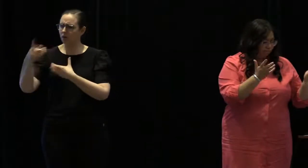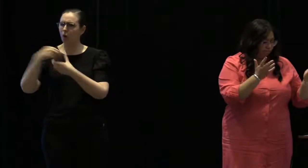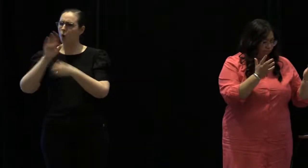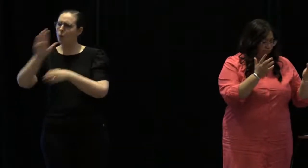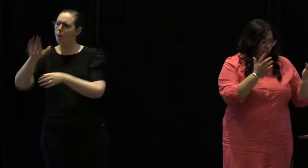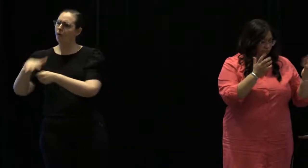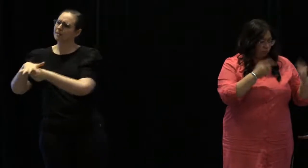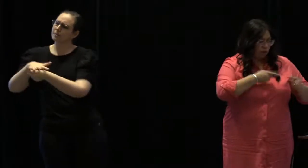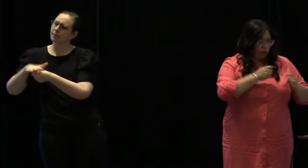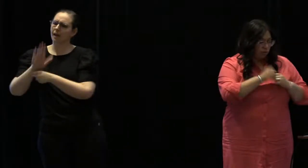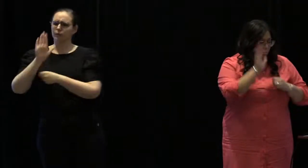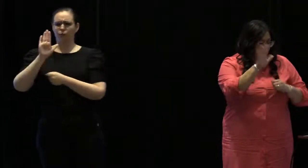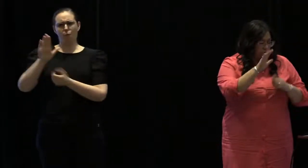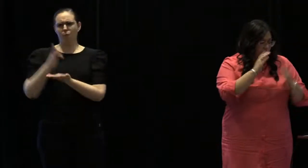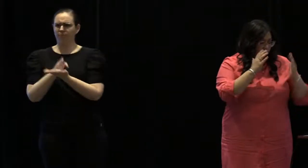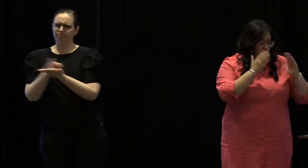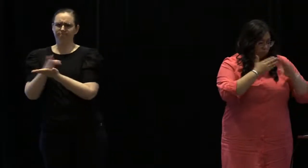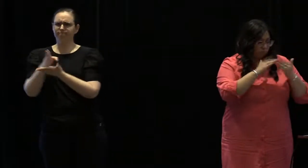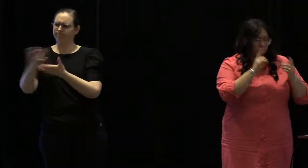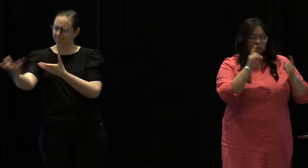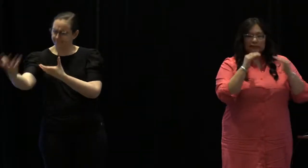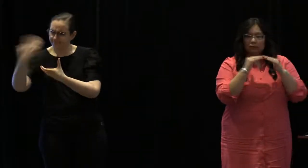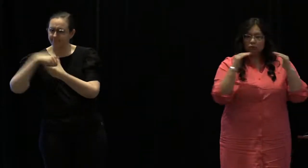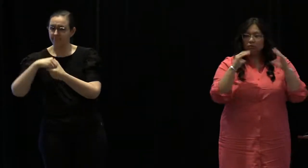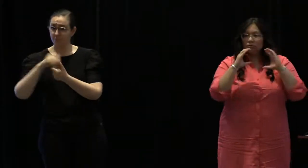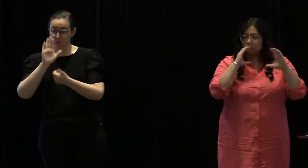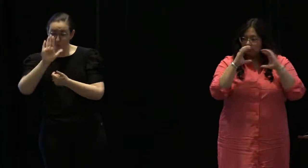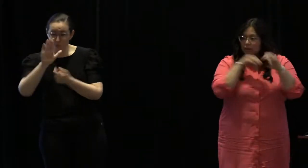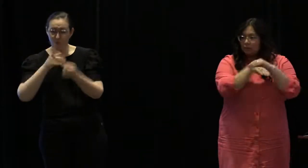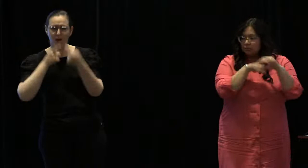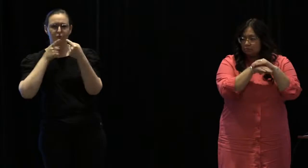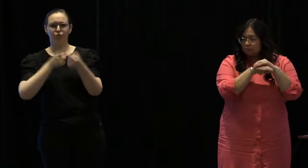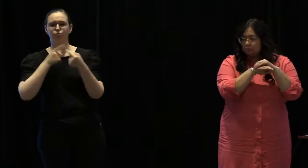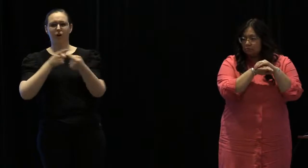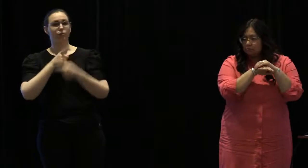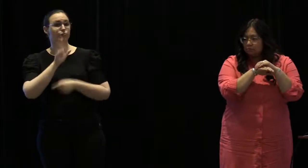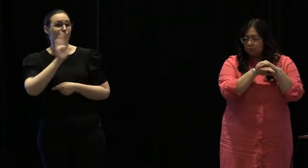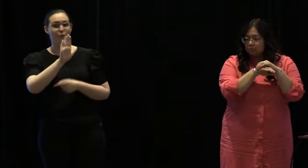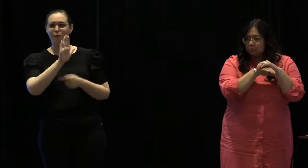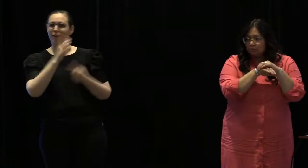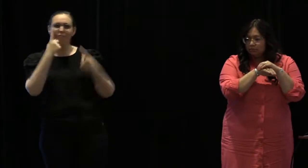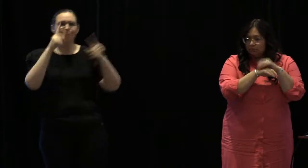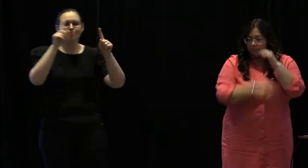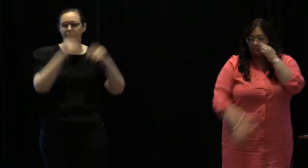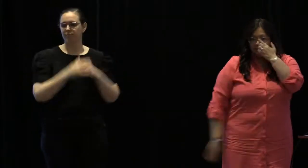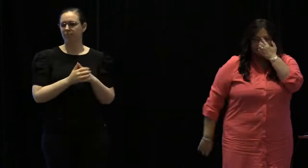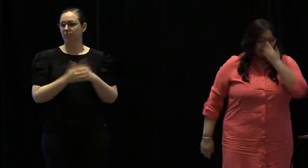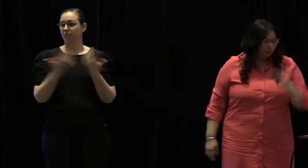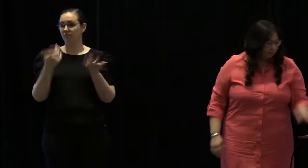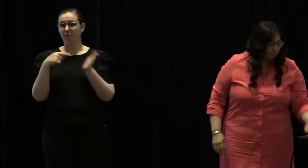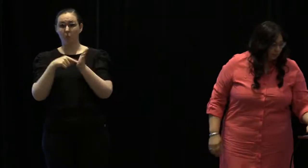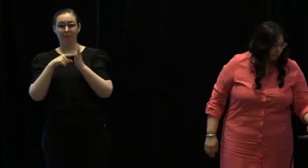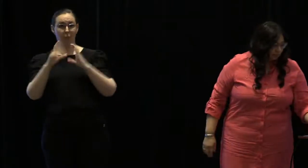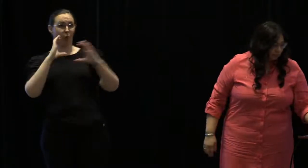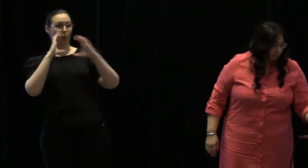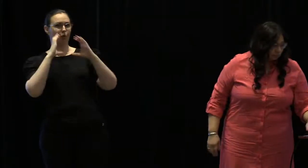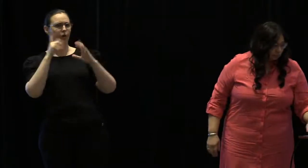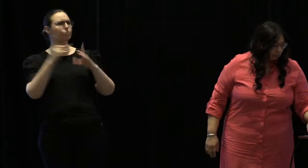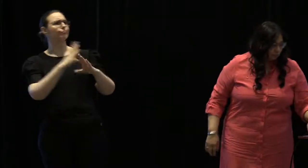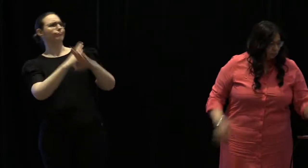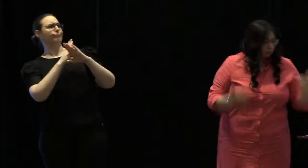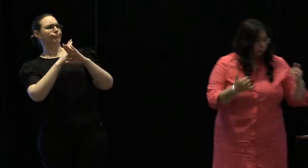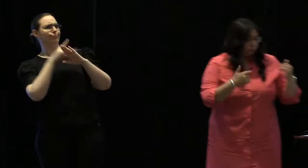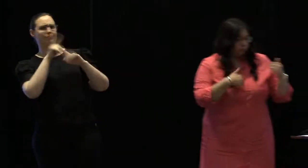so important for me to also bring that recognition tonight that the communities that we come from also need